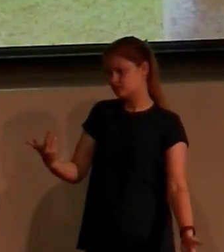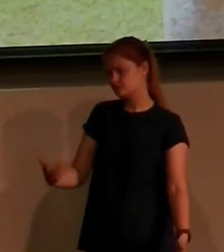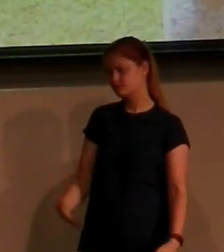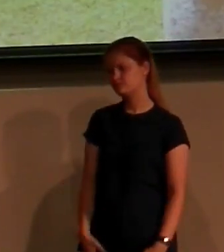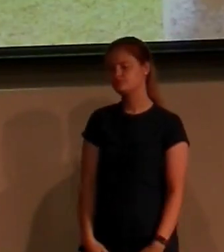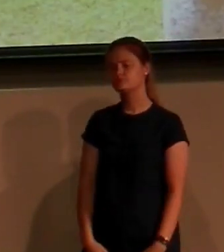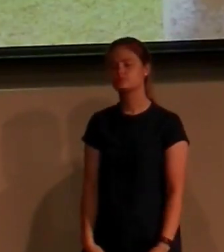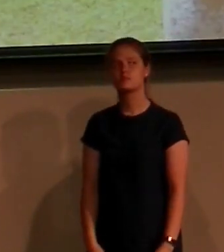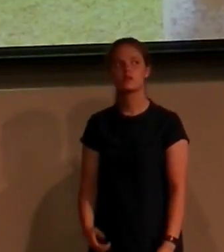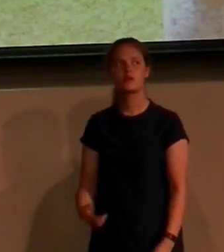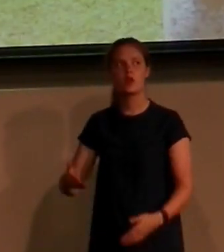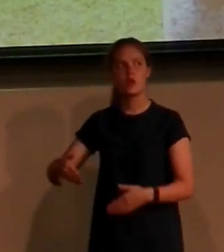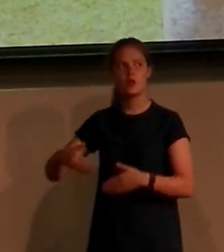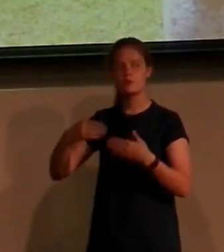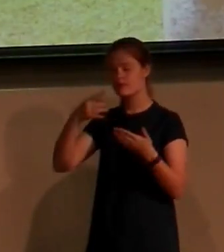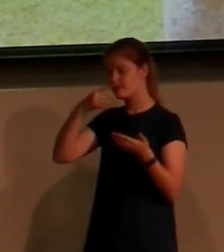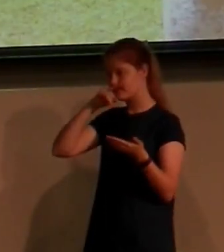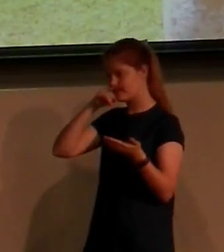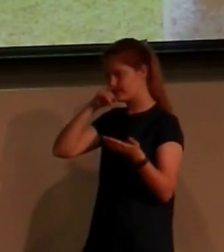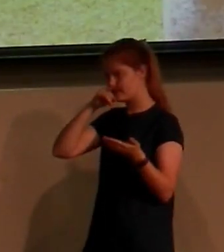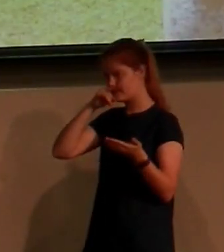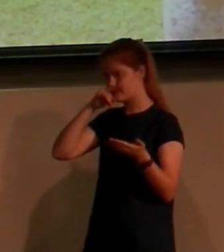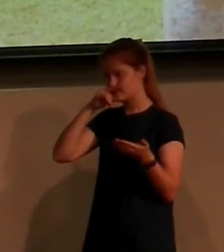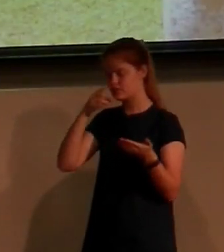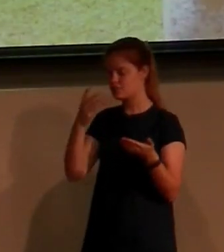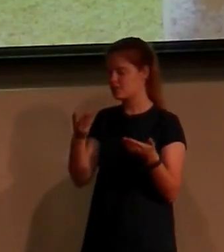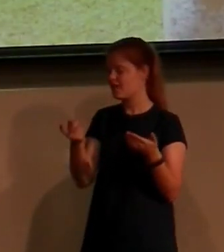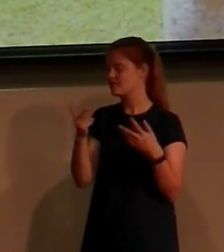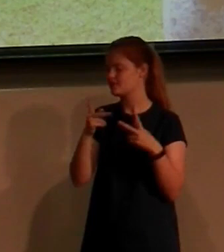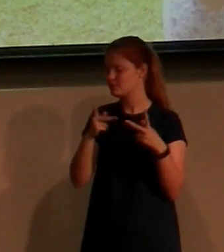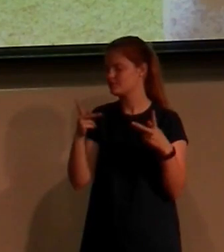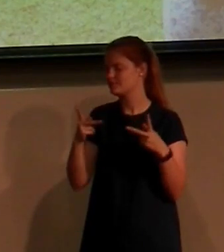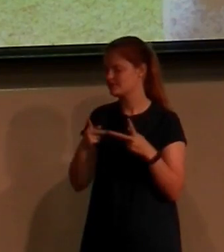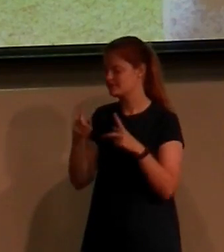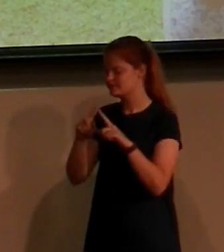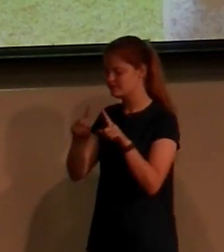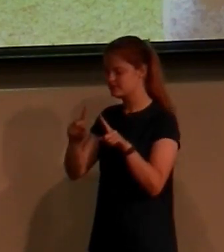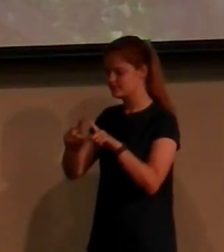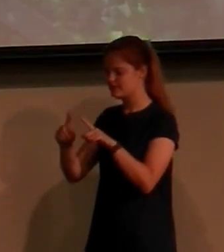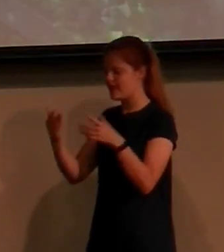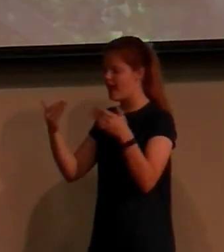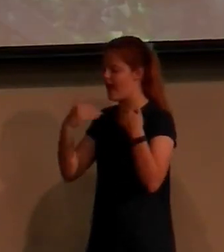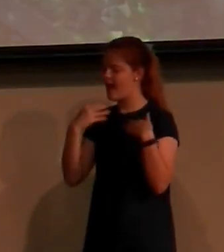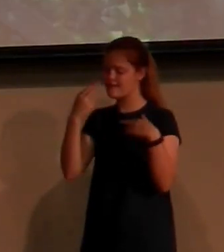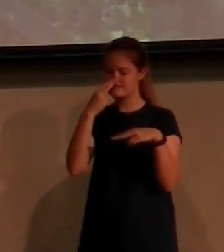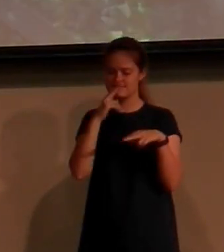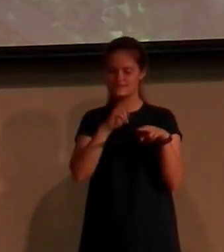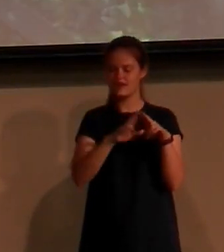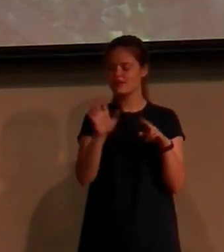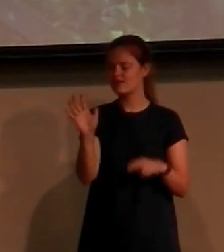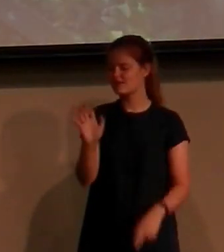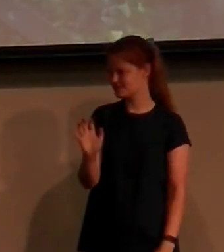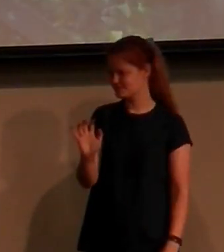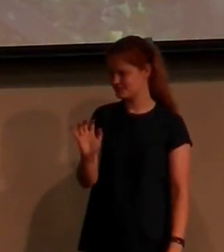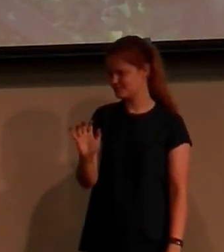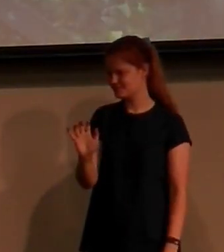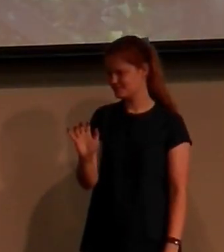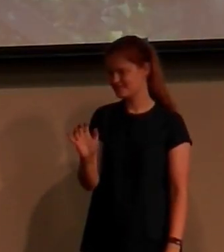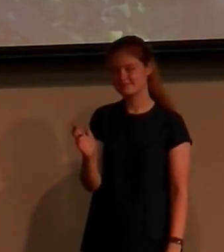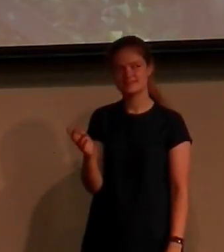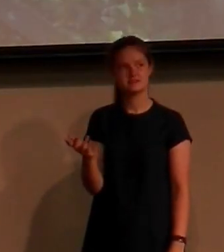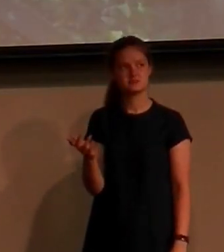We took Daniel and Ashley to a couple of places so they can have fun too.